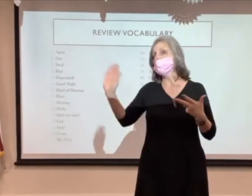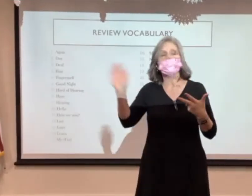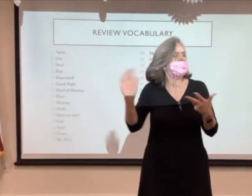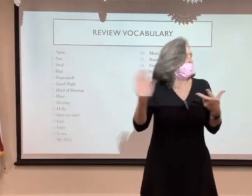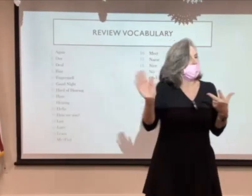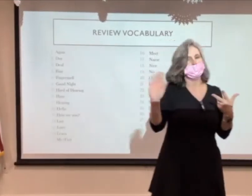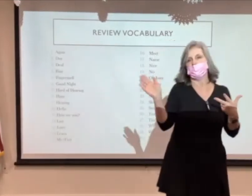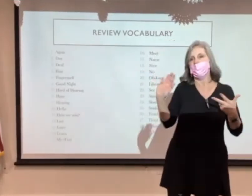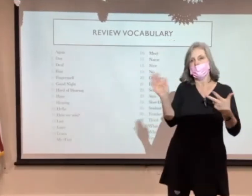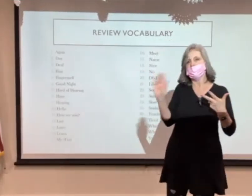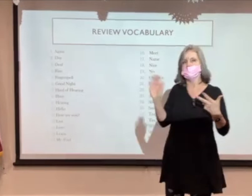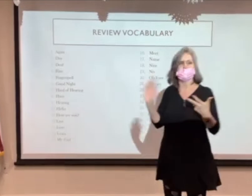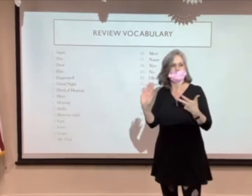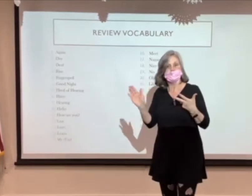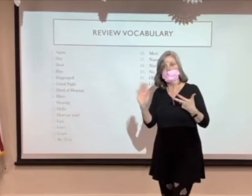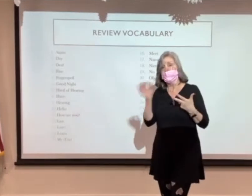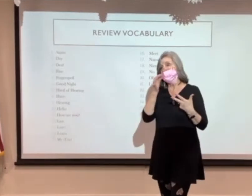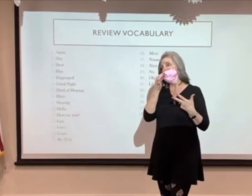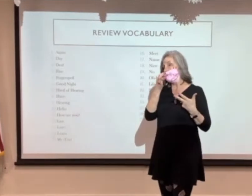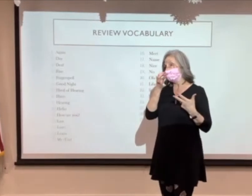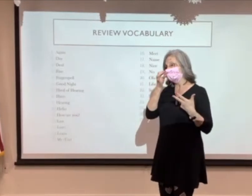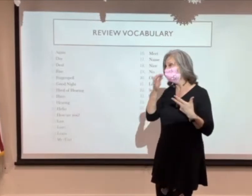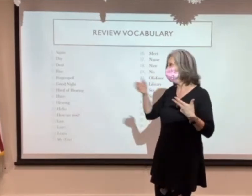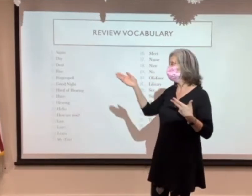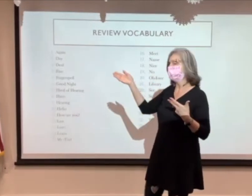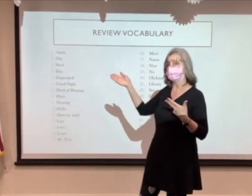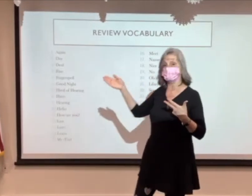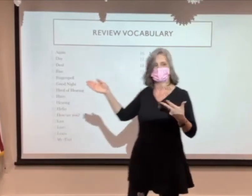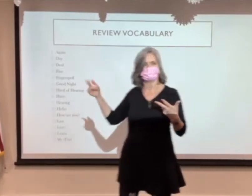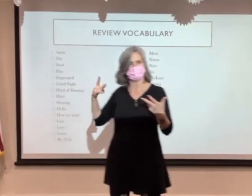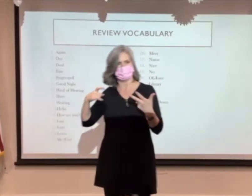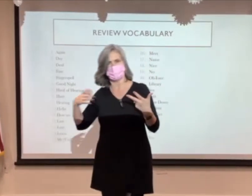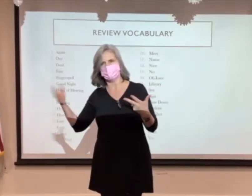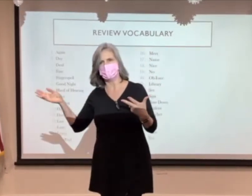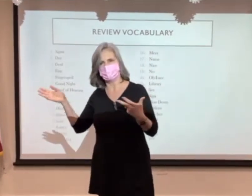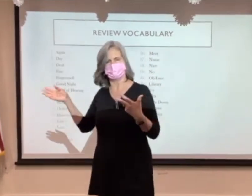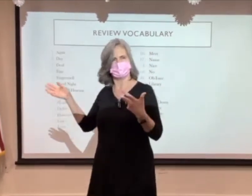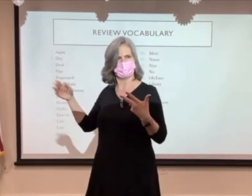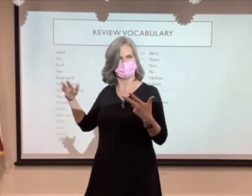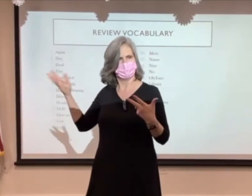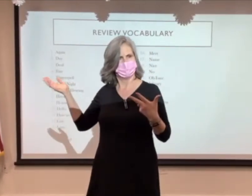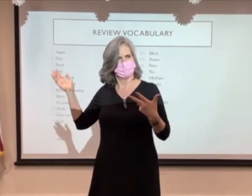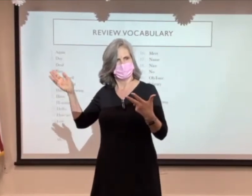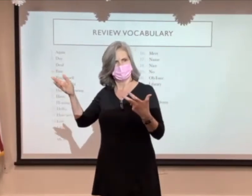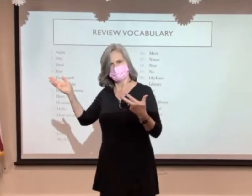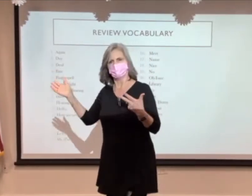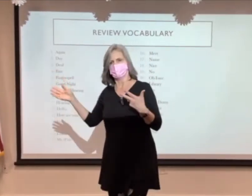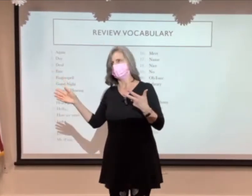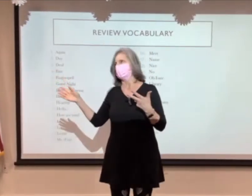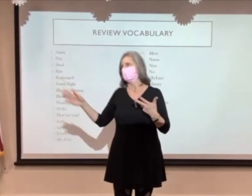can just wave. Hi. And then as I told the gentleman with the red shirt, I guess maybe he was a person who works at the